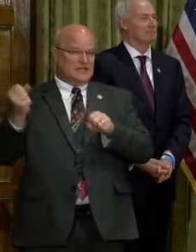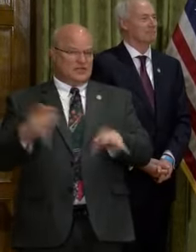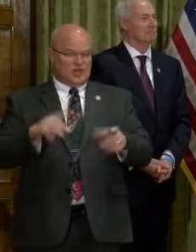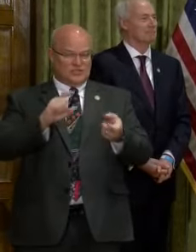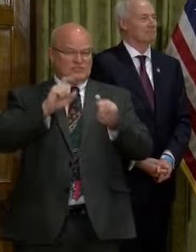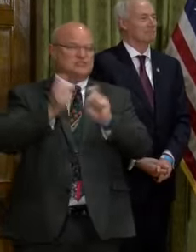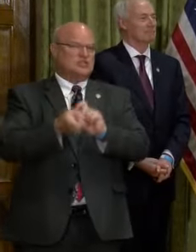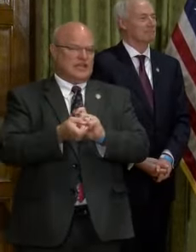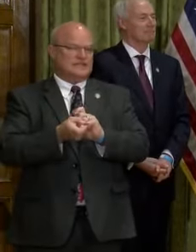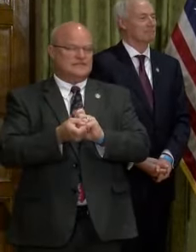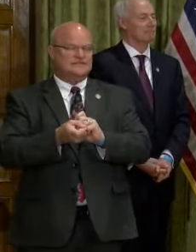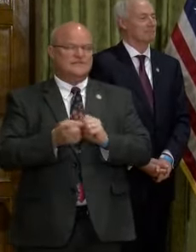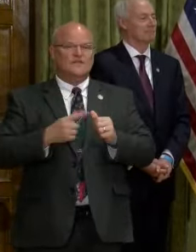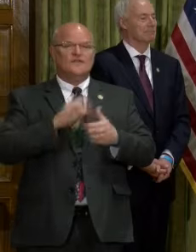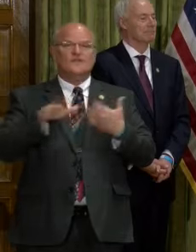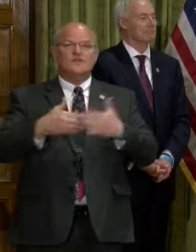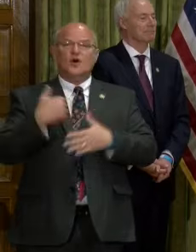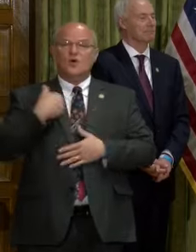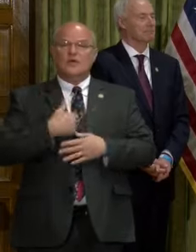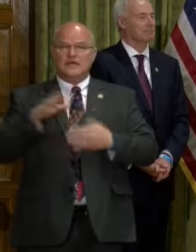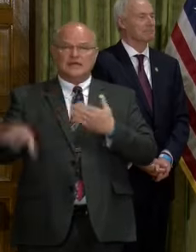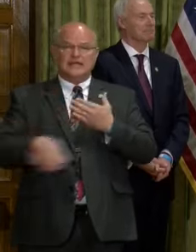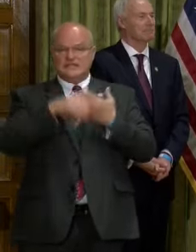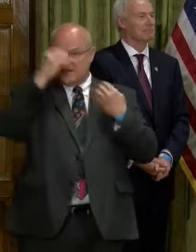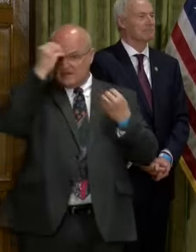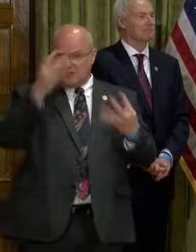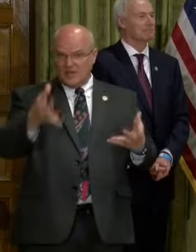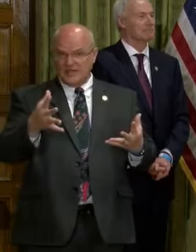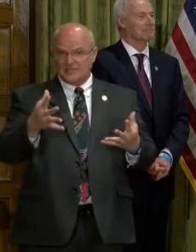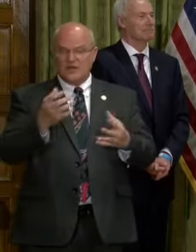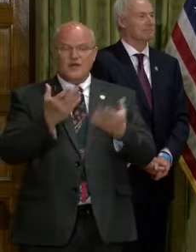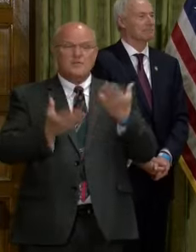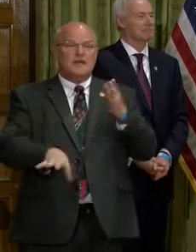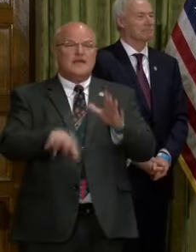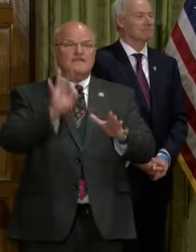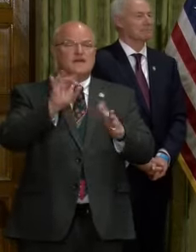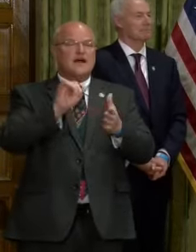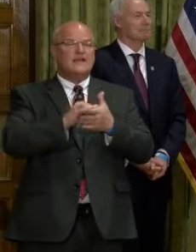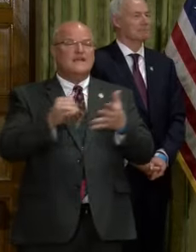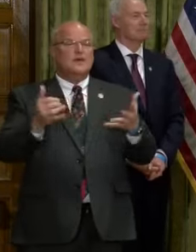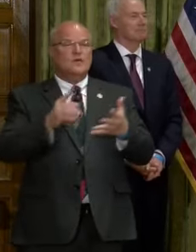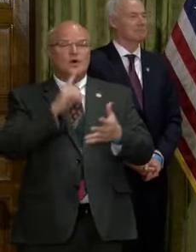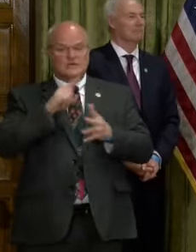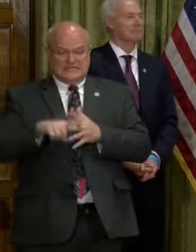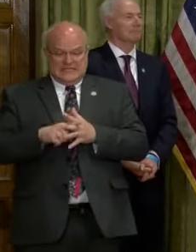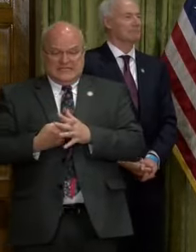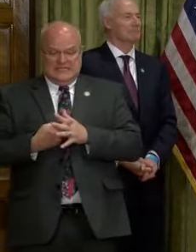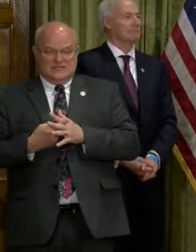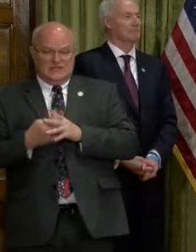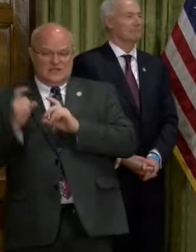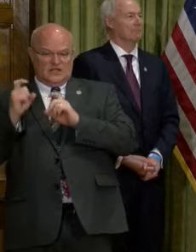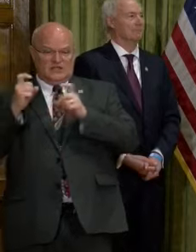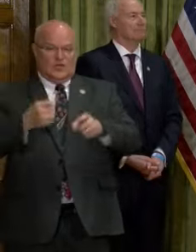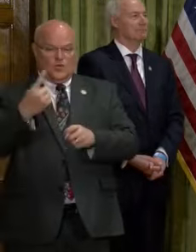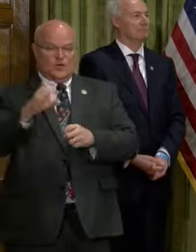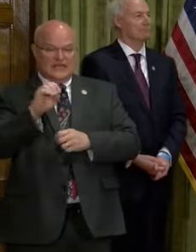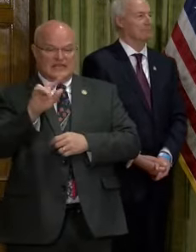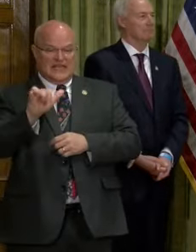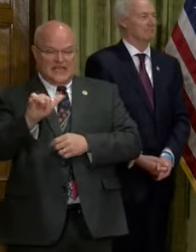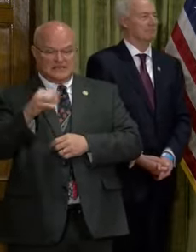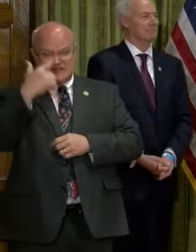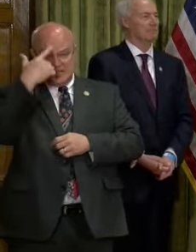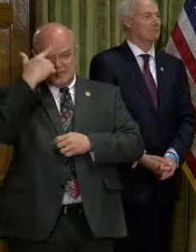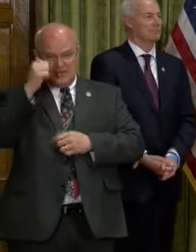a change. First of all, as we get additional information, we may find that what was initially attributed to one county, because that's